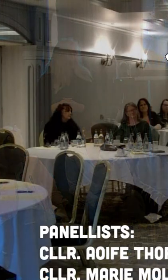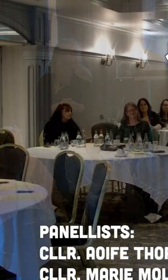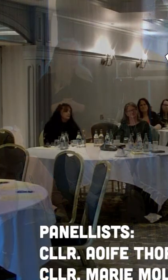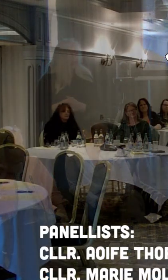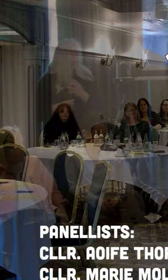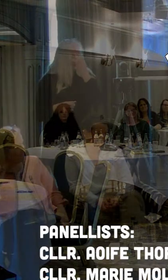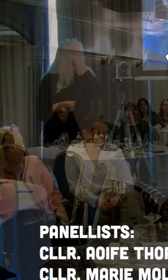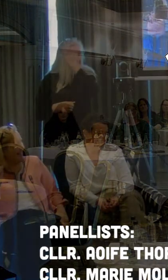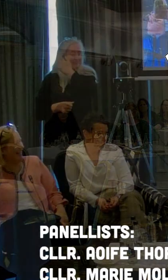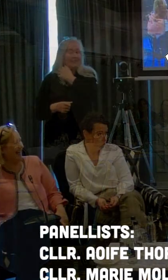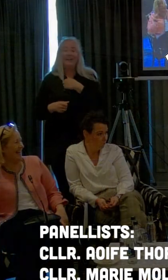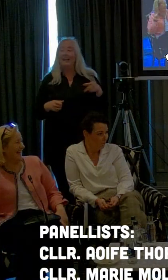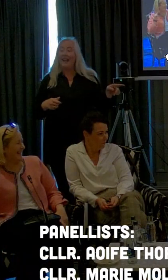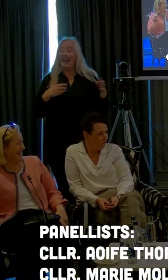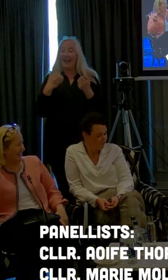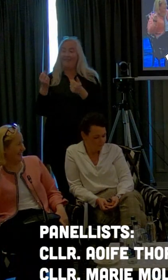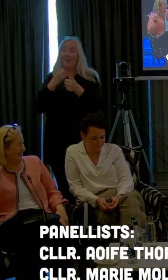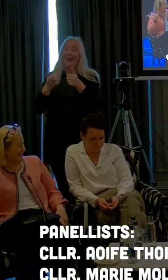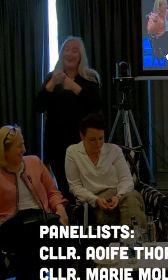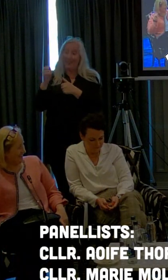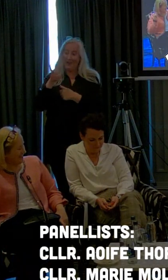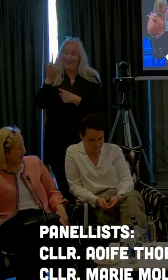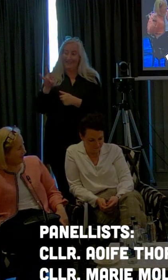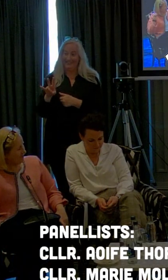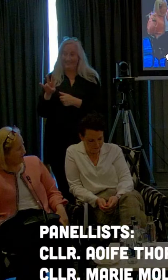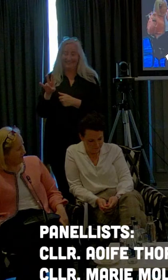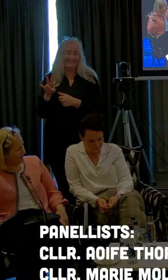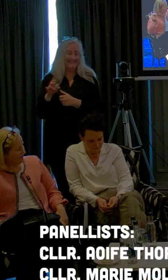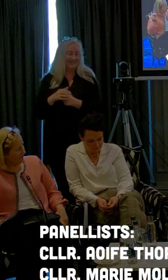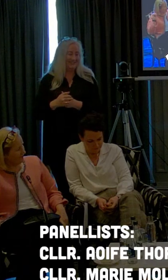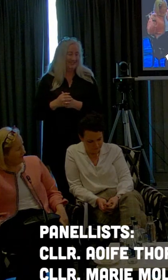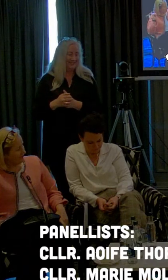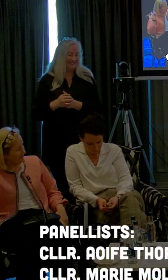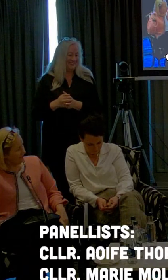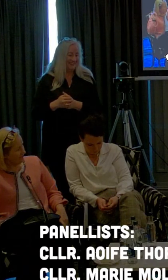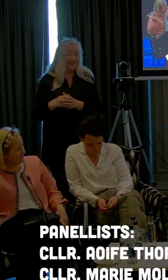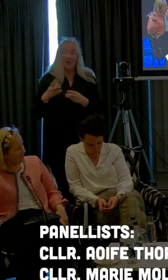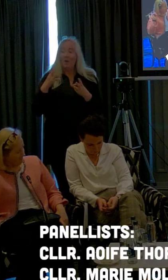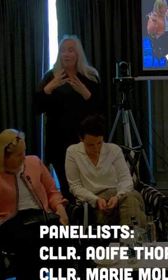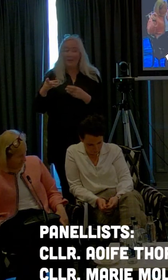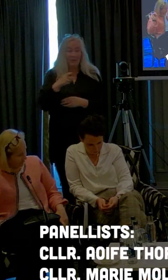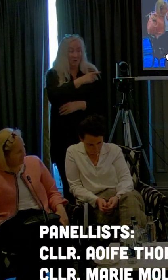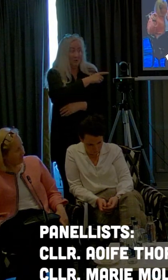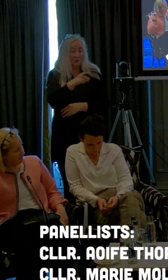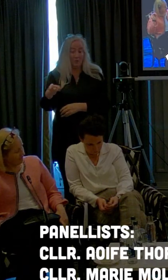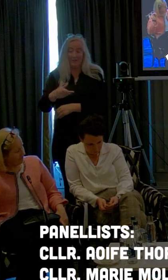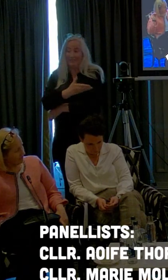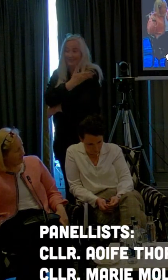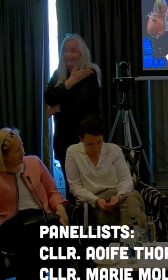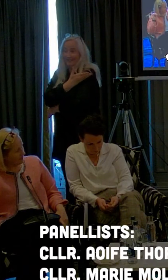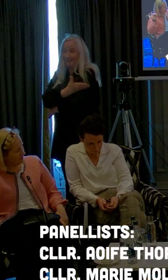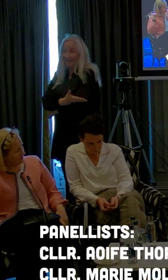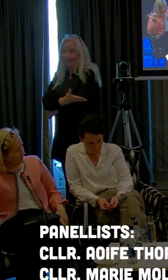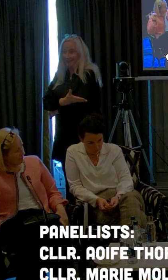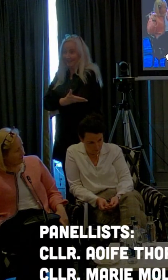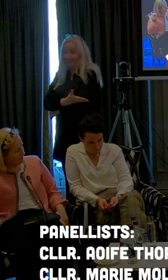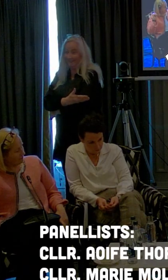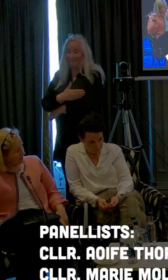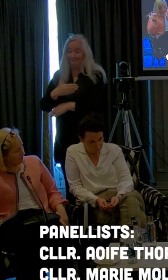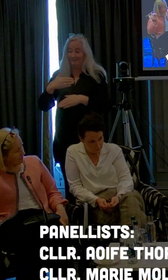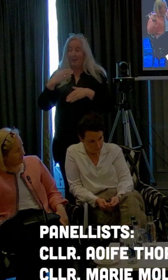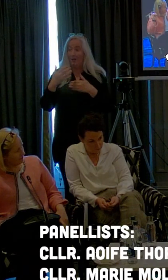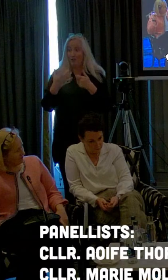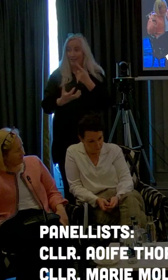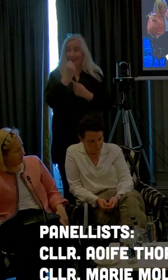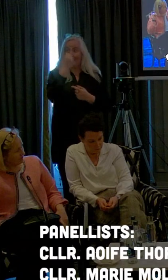I have another question, if that's okay. When you start off, right, and you're elected or whatever, if you're successful